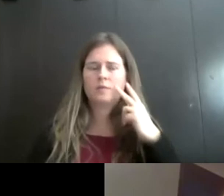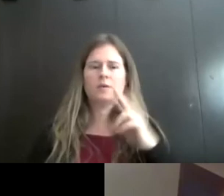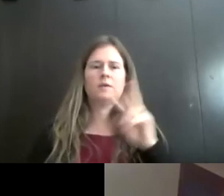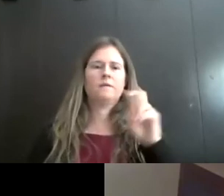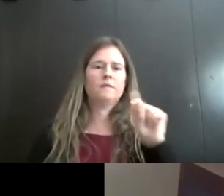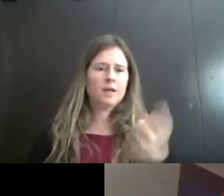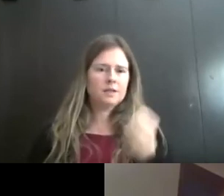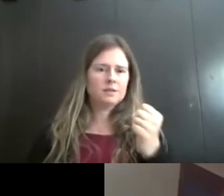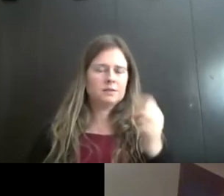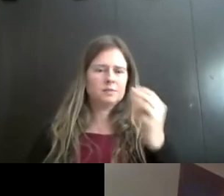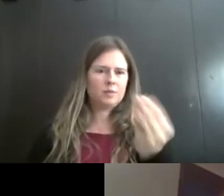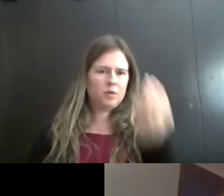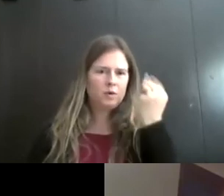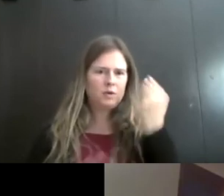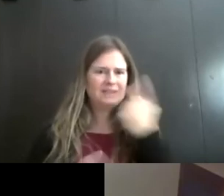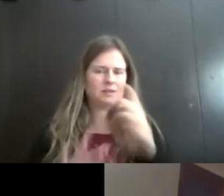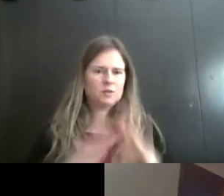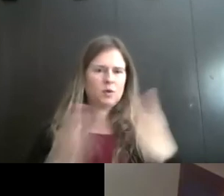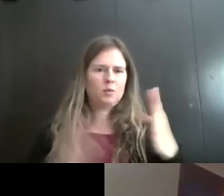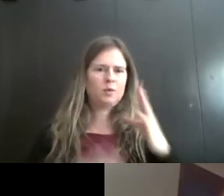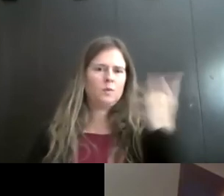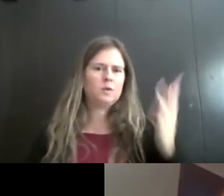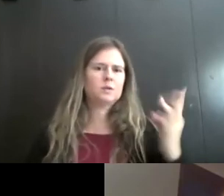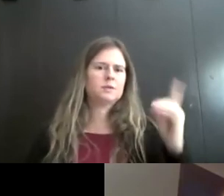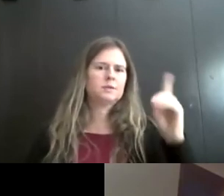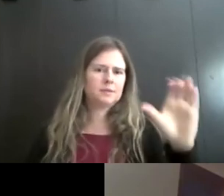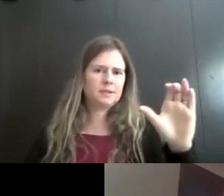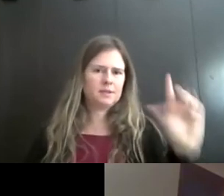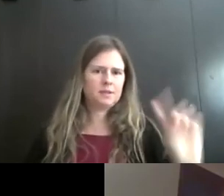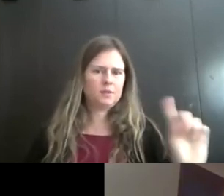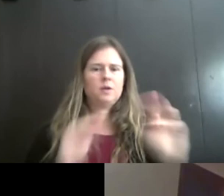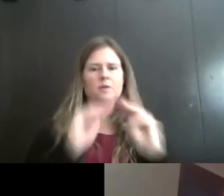D.C. On the Smithsonian grounds.